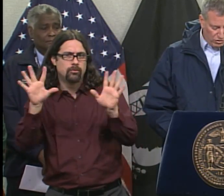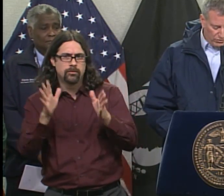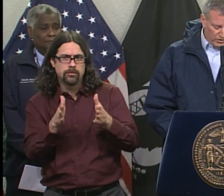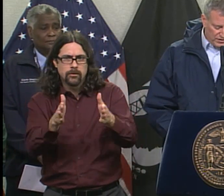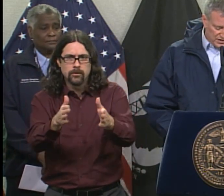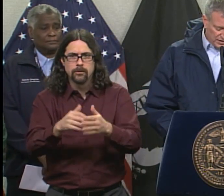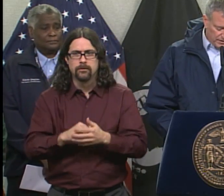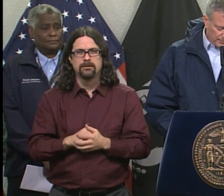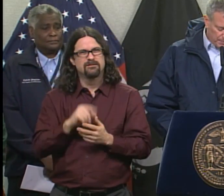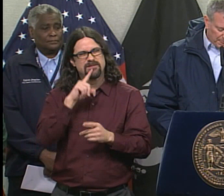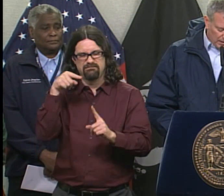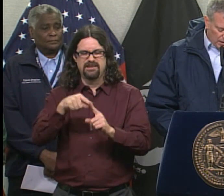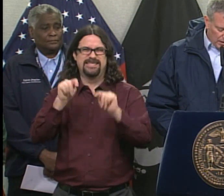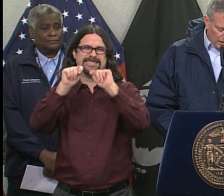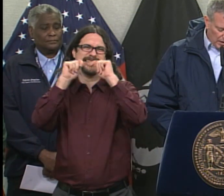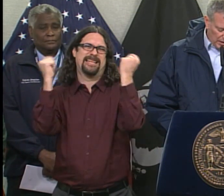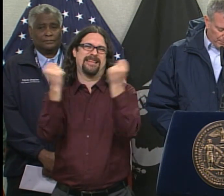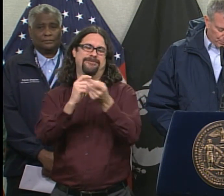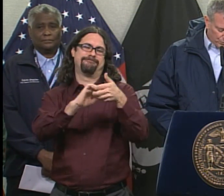all over the city.